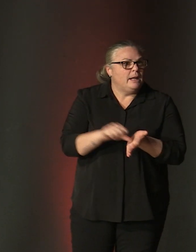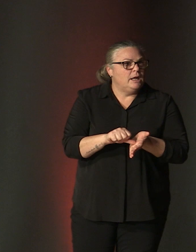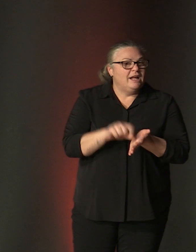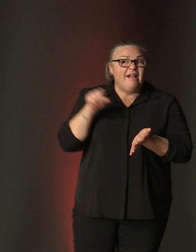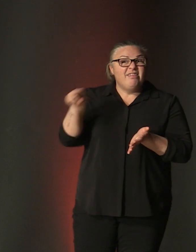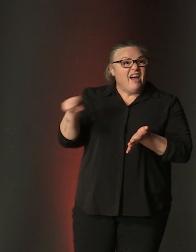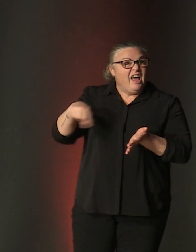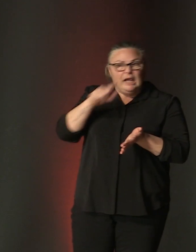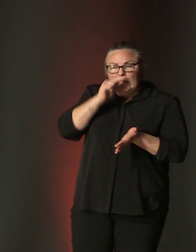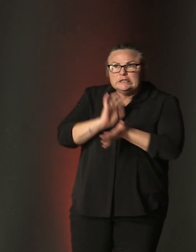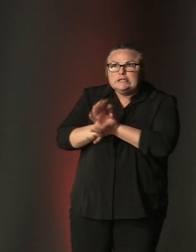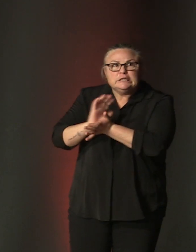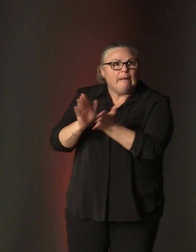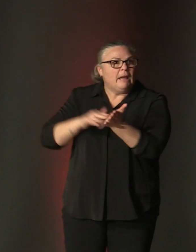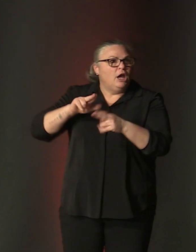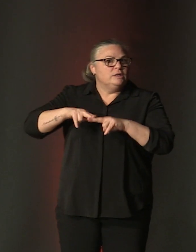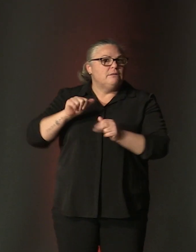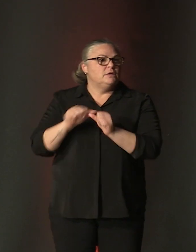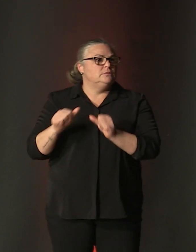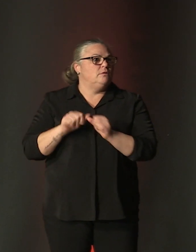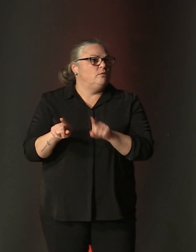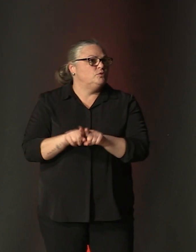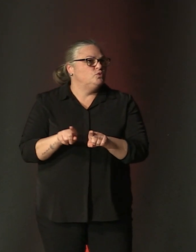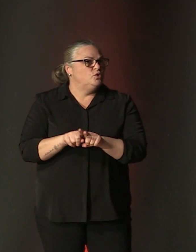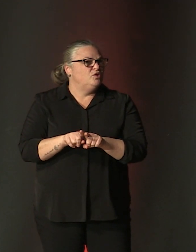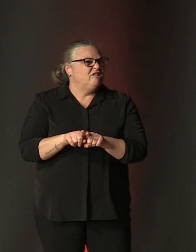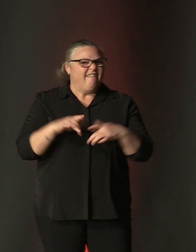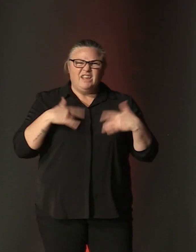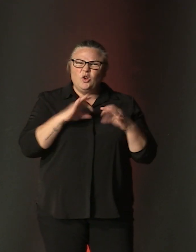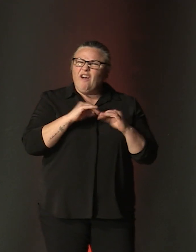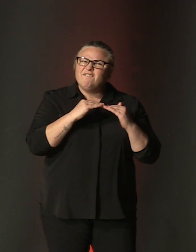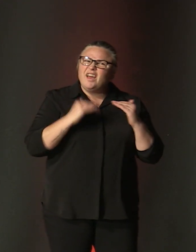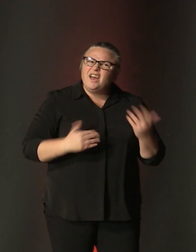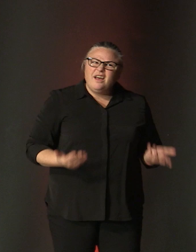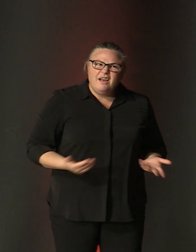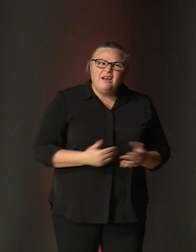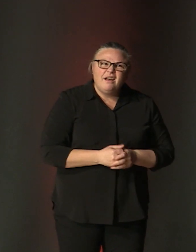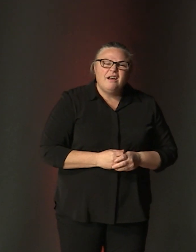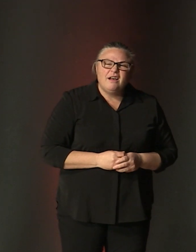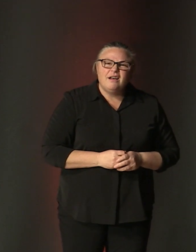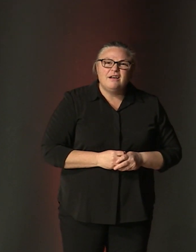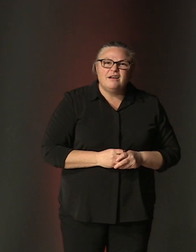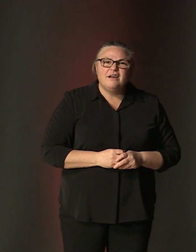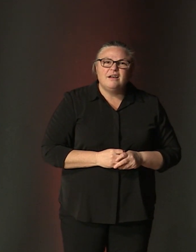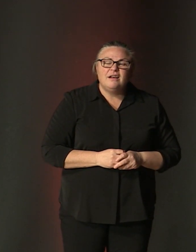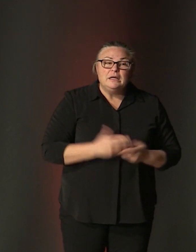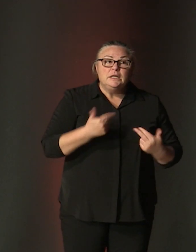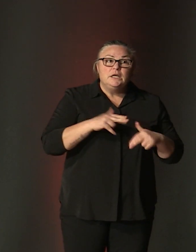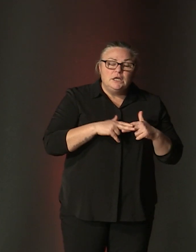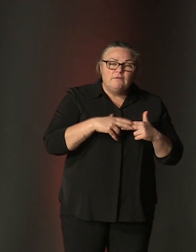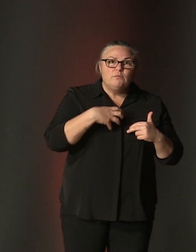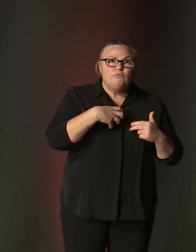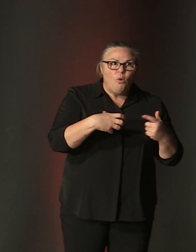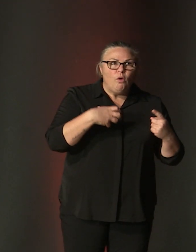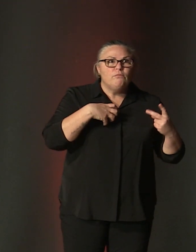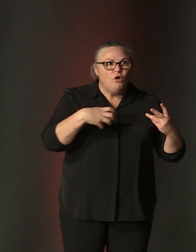than you are. Sounds kind of unfair, doesn't it? The more and more obstacles that